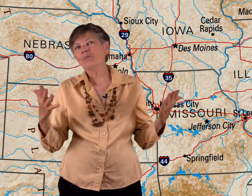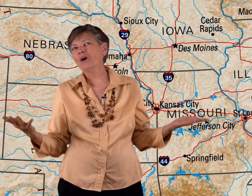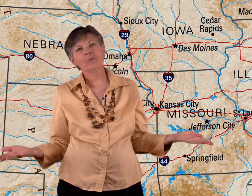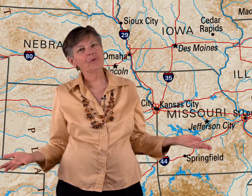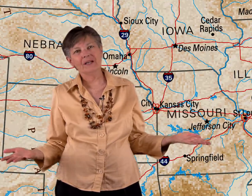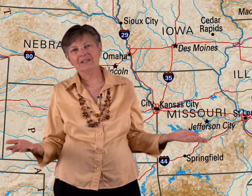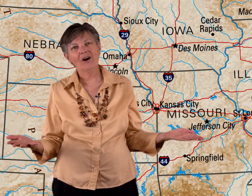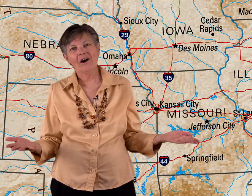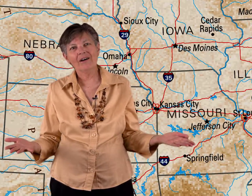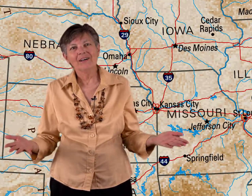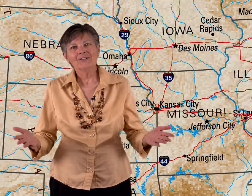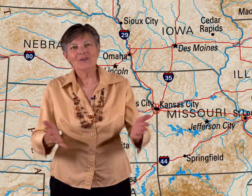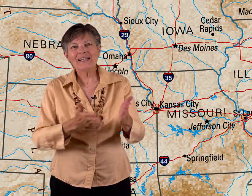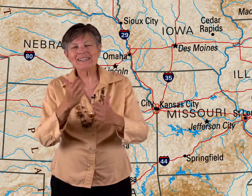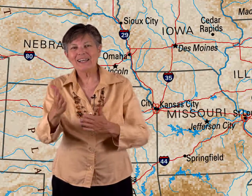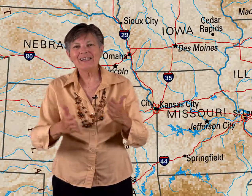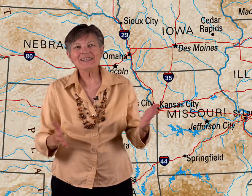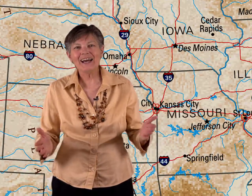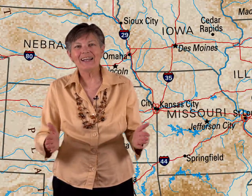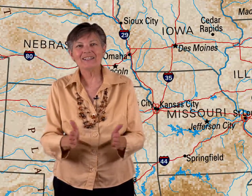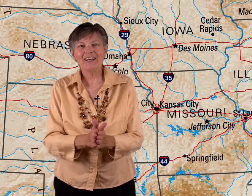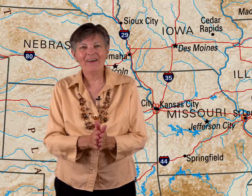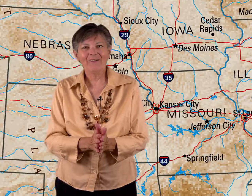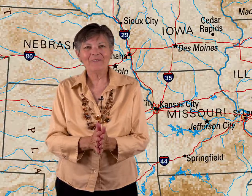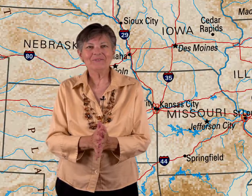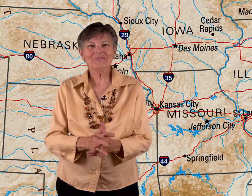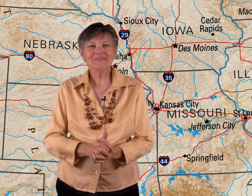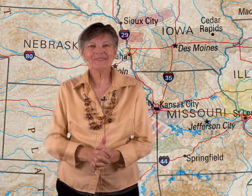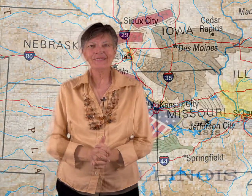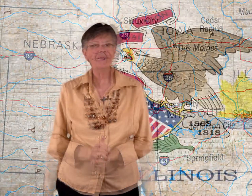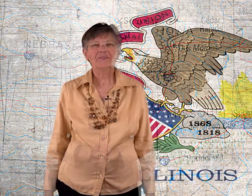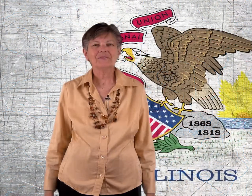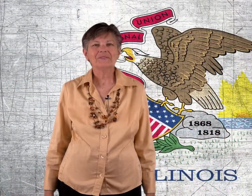real pretty song. So let's sing and sign it together.